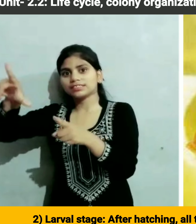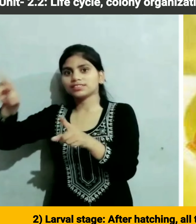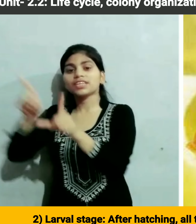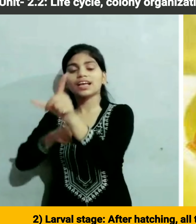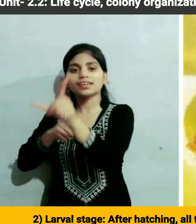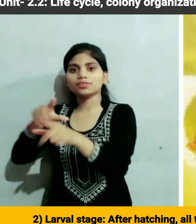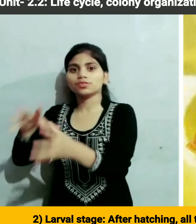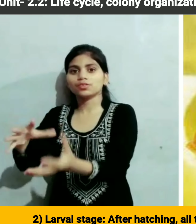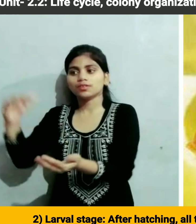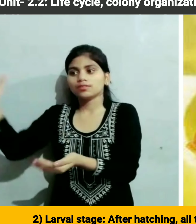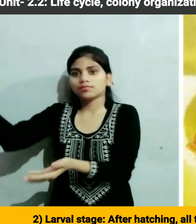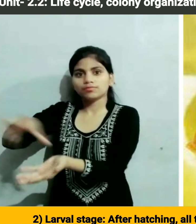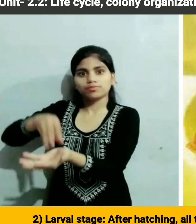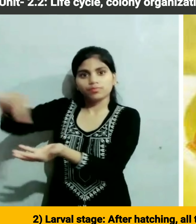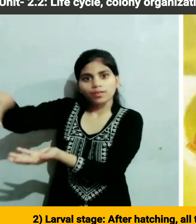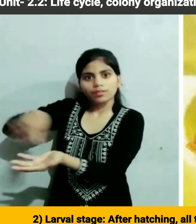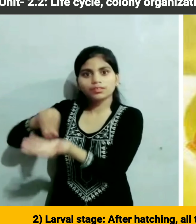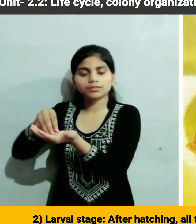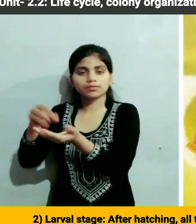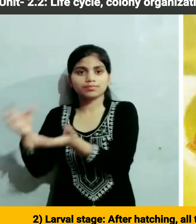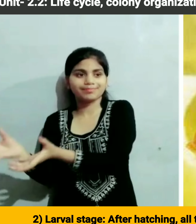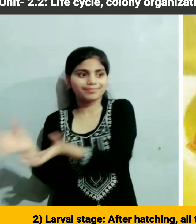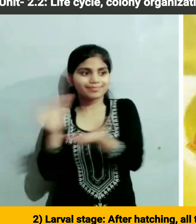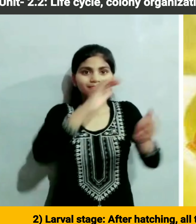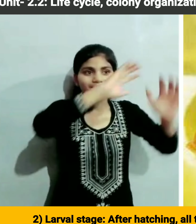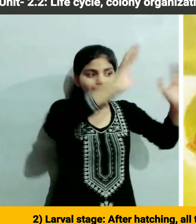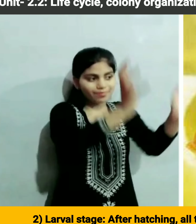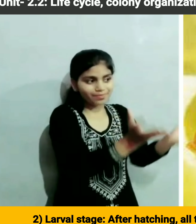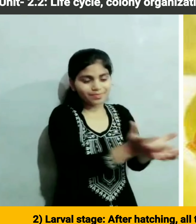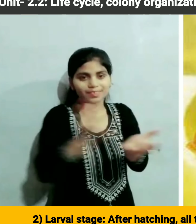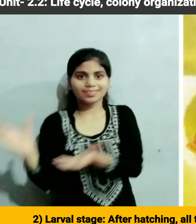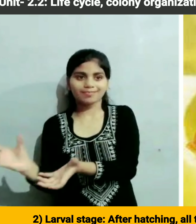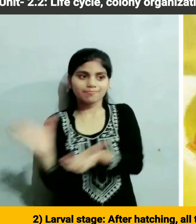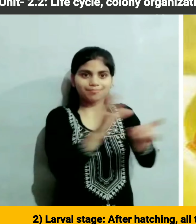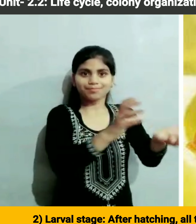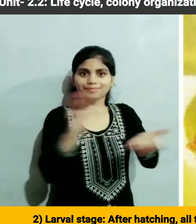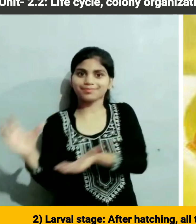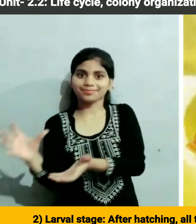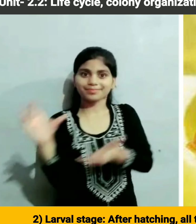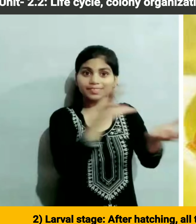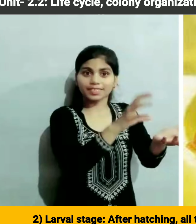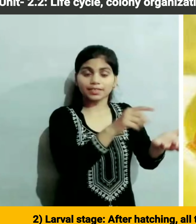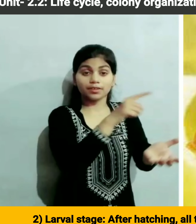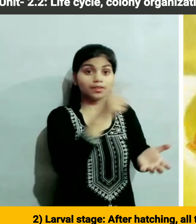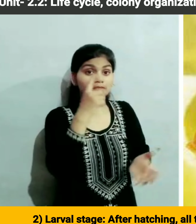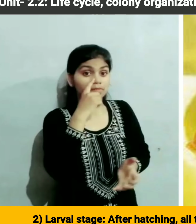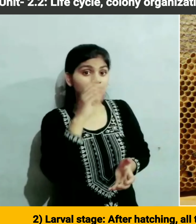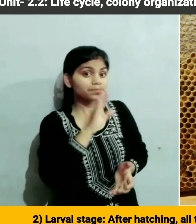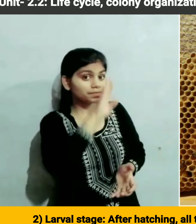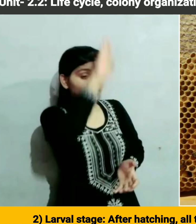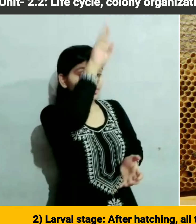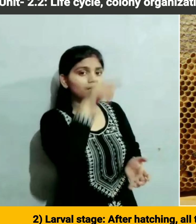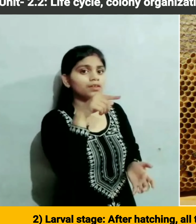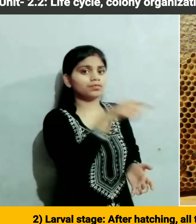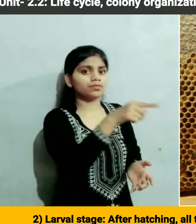are further packed with royal jelly and are sealed.